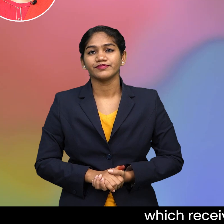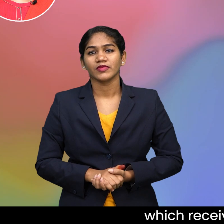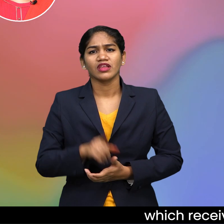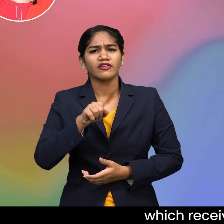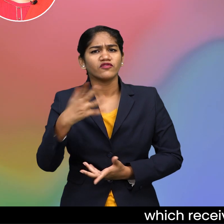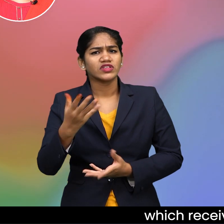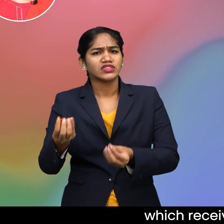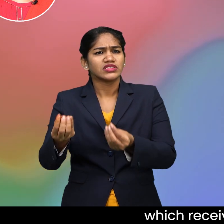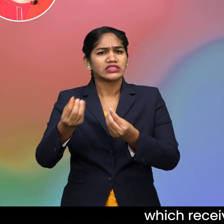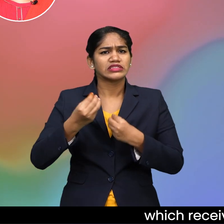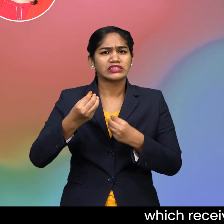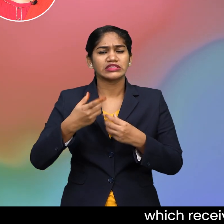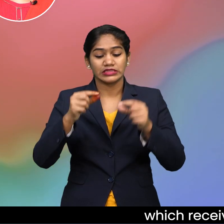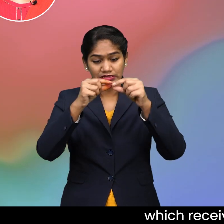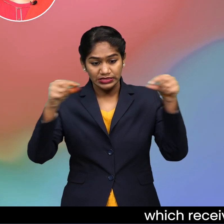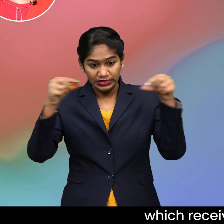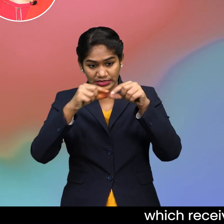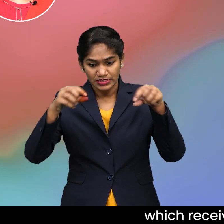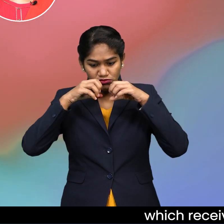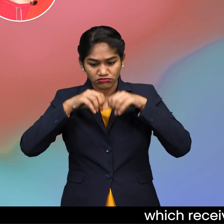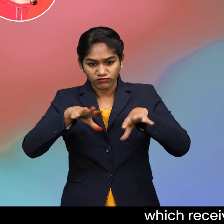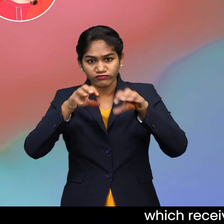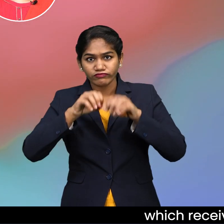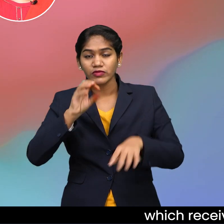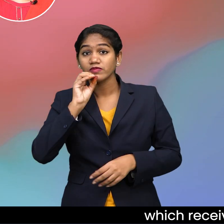which receives nerve impulses